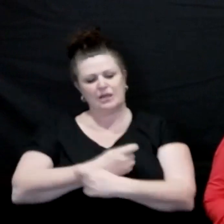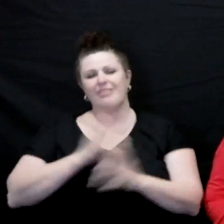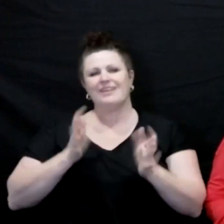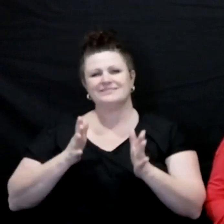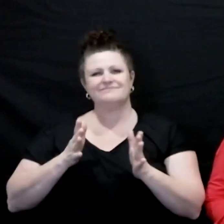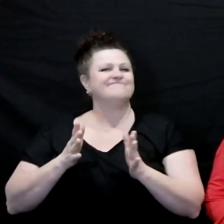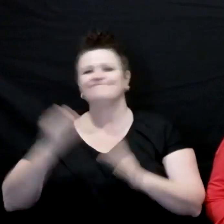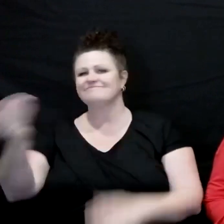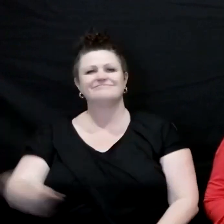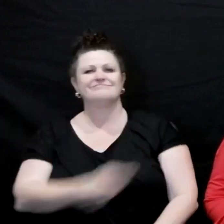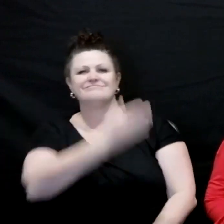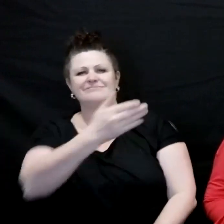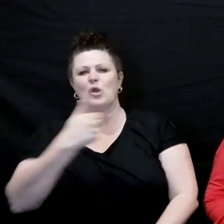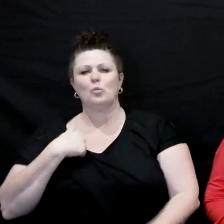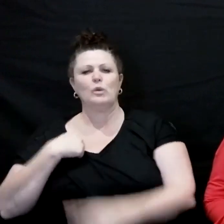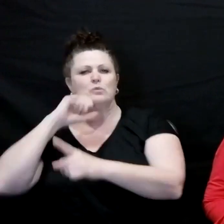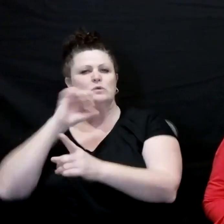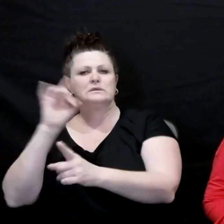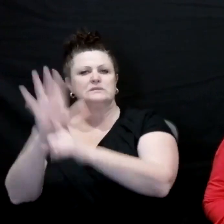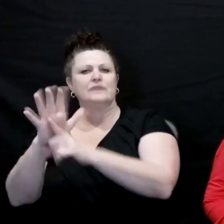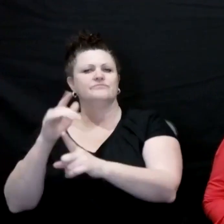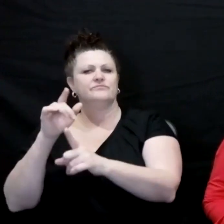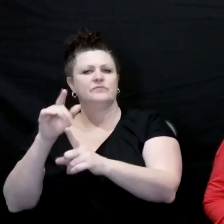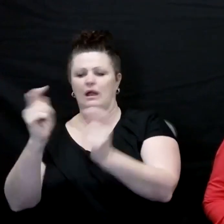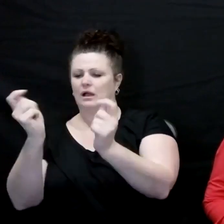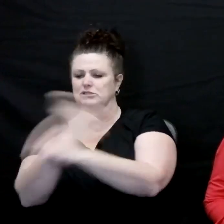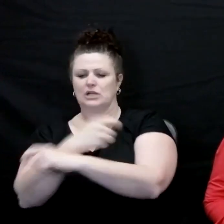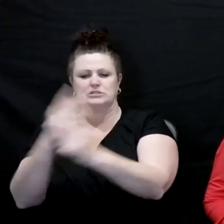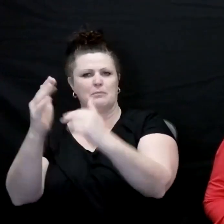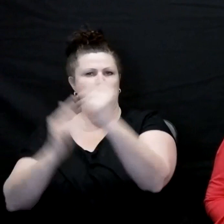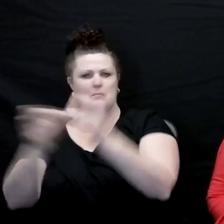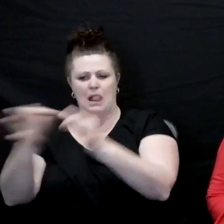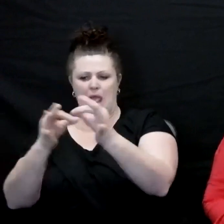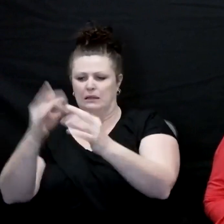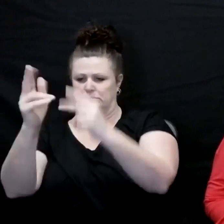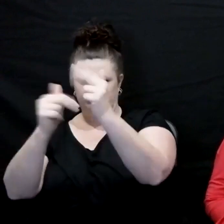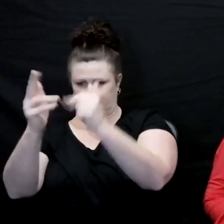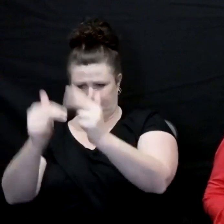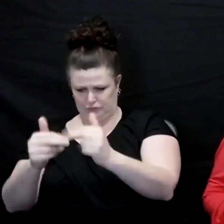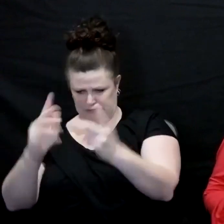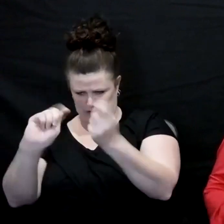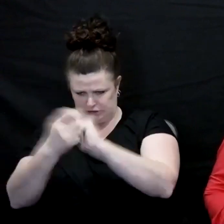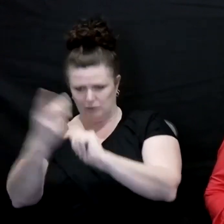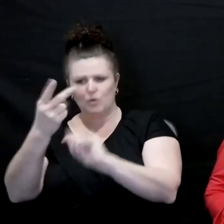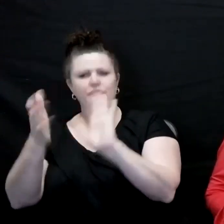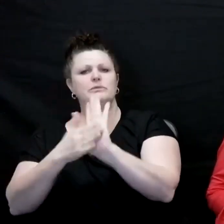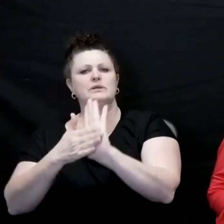it back to the region. We'll have somebody do a quick rebuild of your plan for 12 months, and you will not have to have a